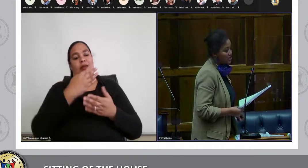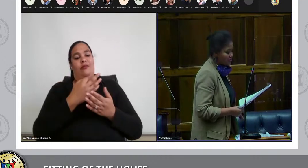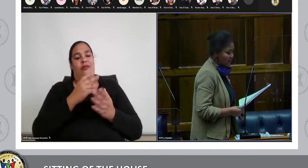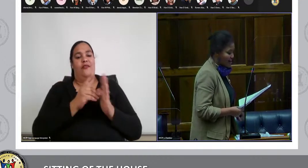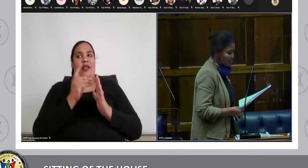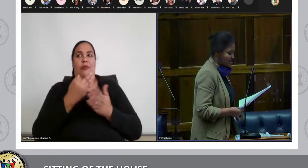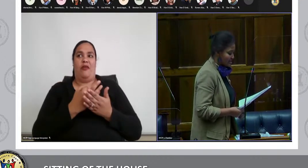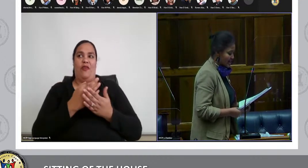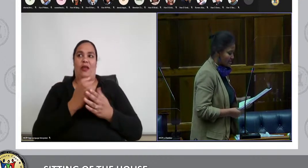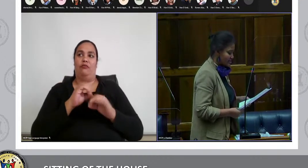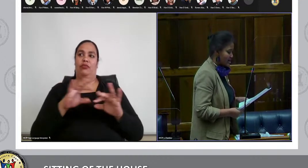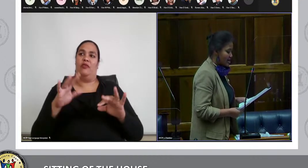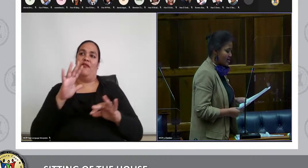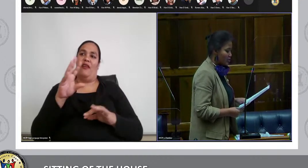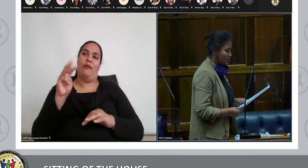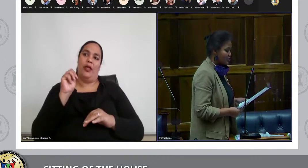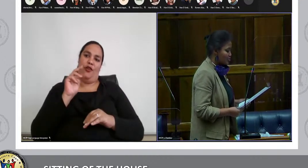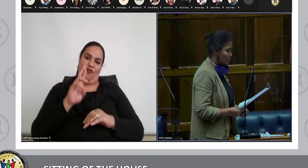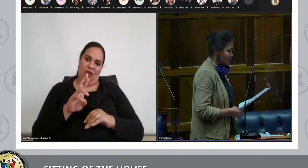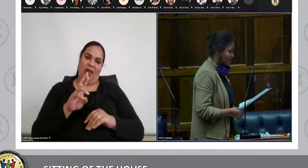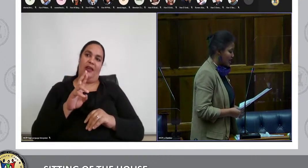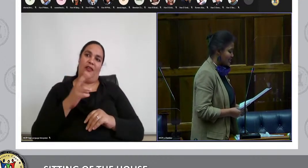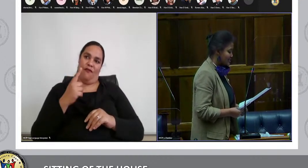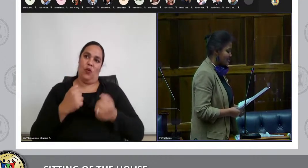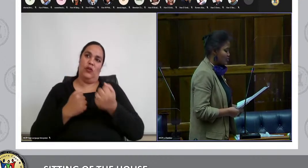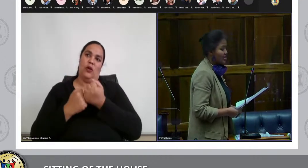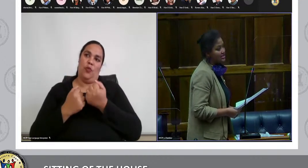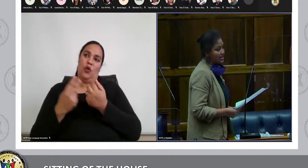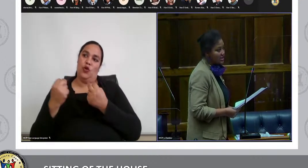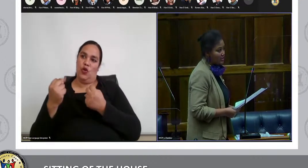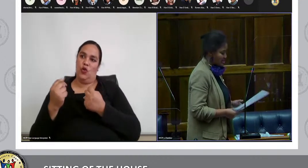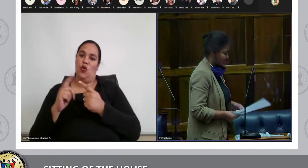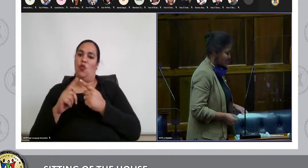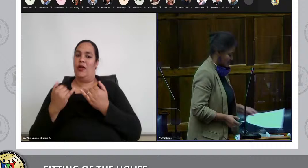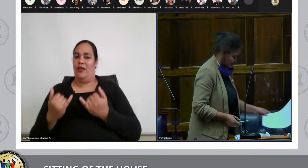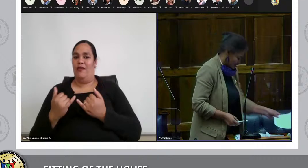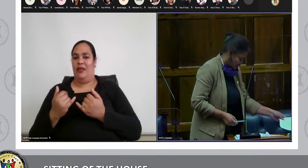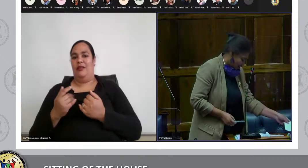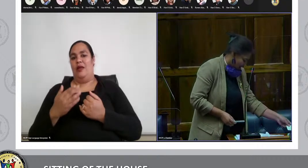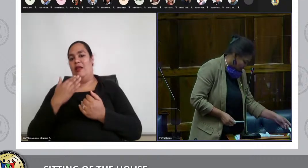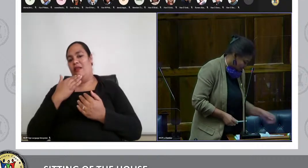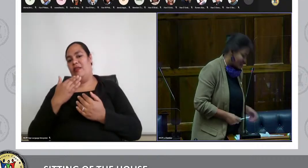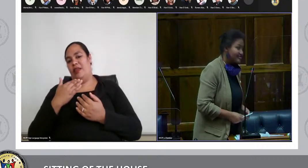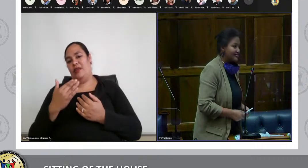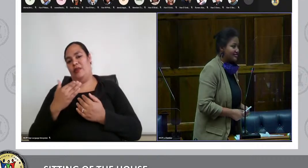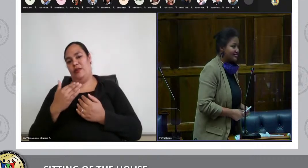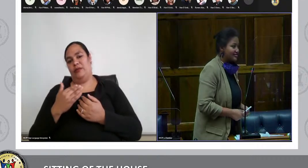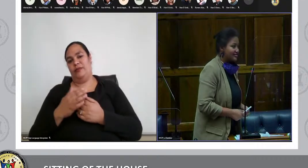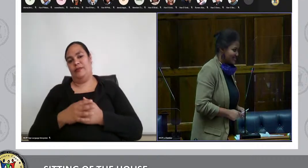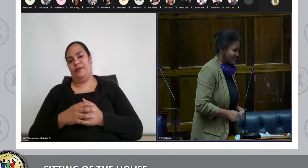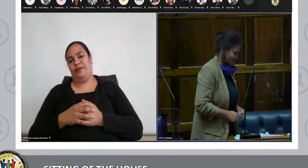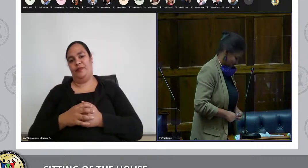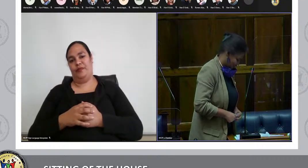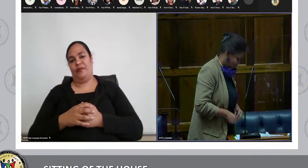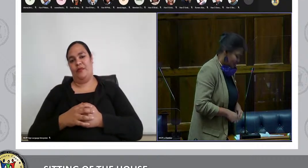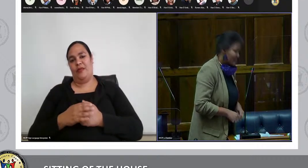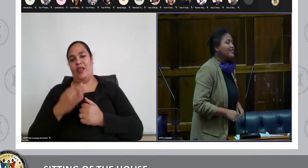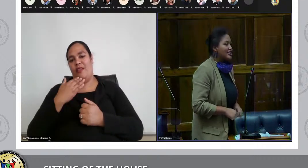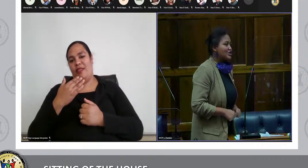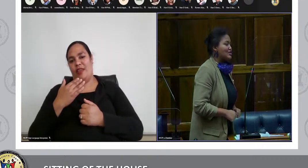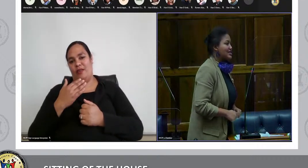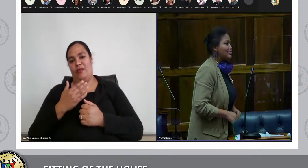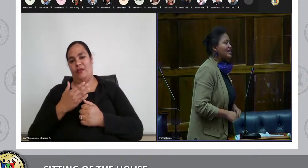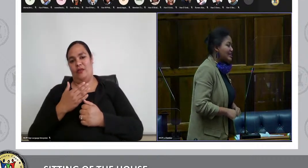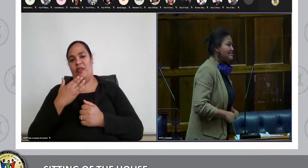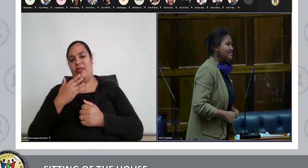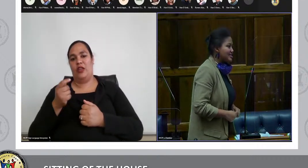which distributed 5 million rand in order to support new and existing product and experiences. And the Deputy Chief Whip.